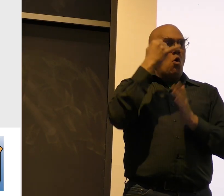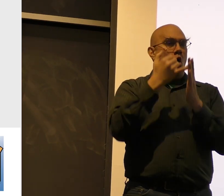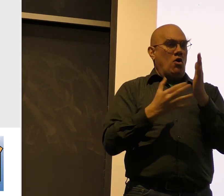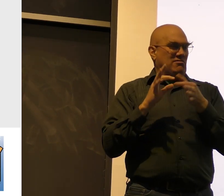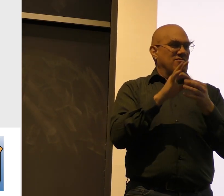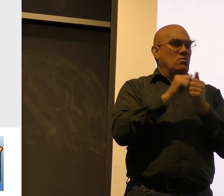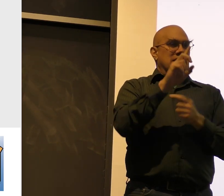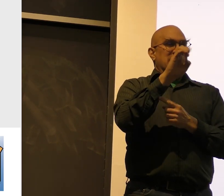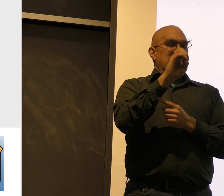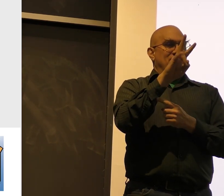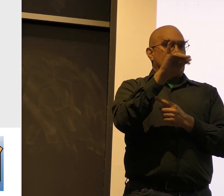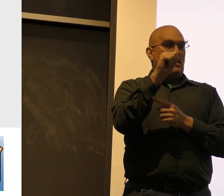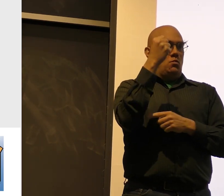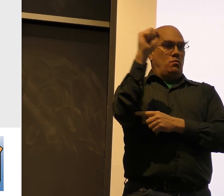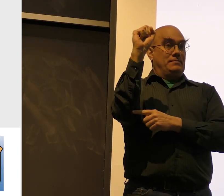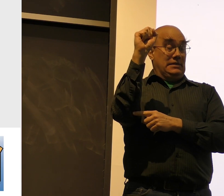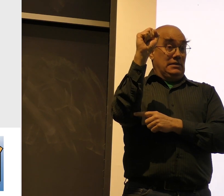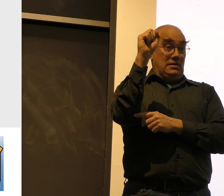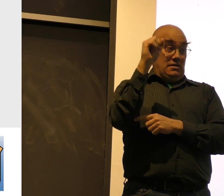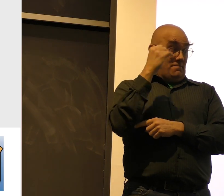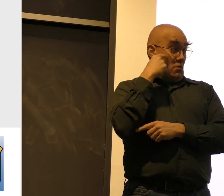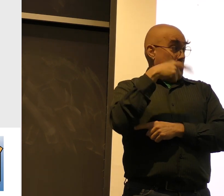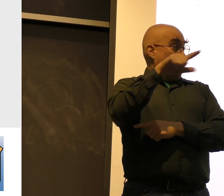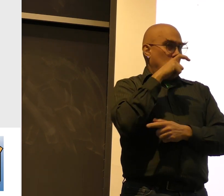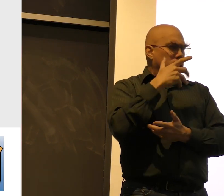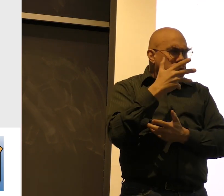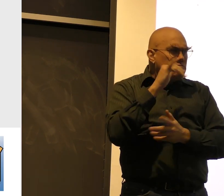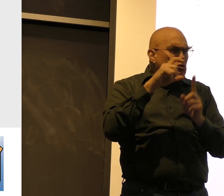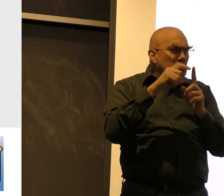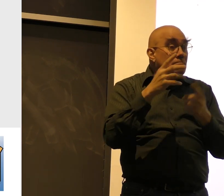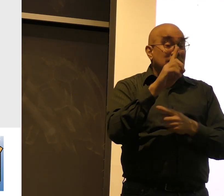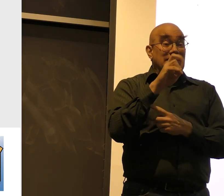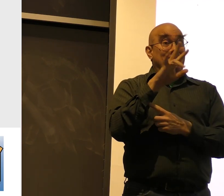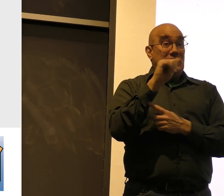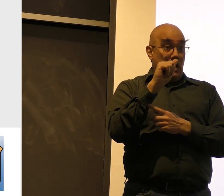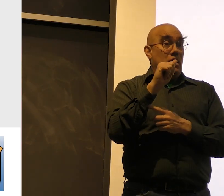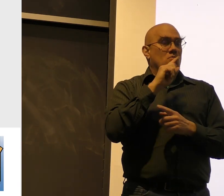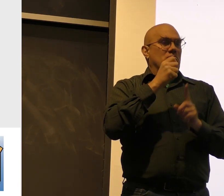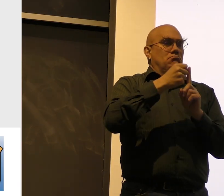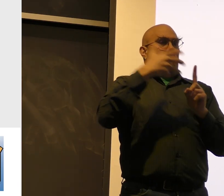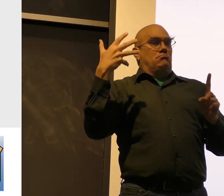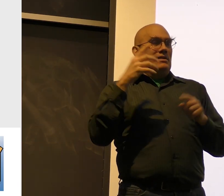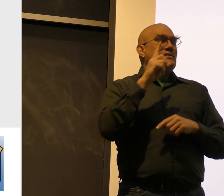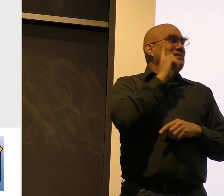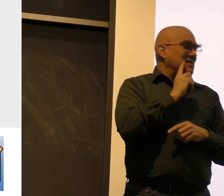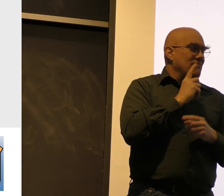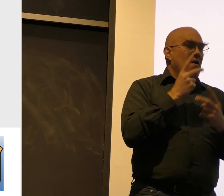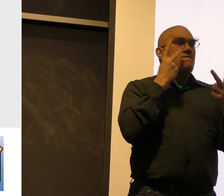She's a well-known artist and part of the Devia movement. For those of you that aren't familiar with that term, Devia is